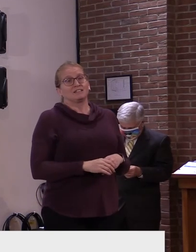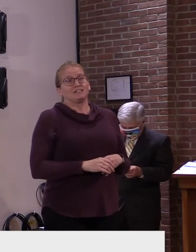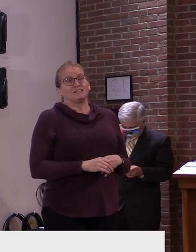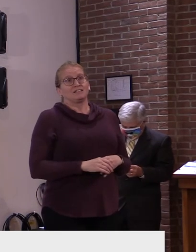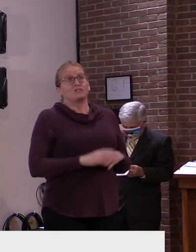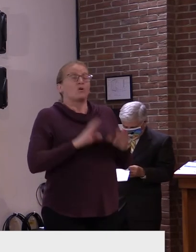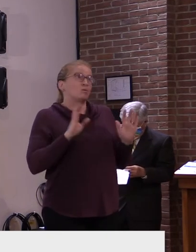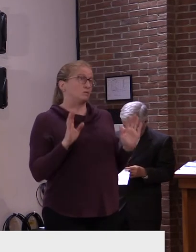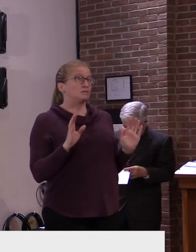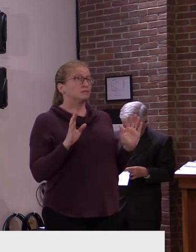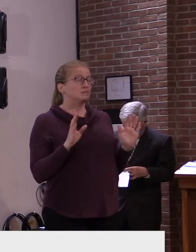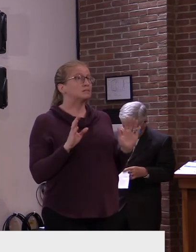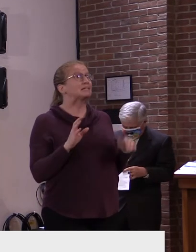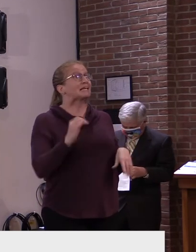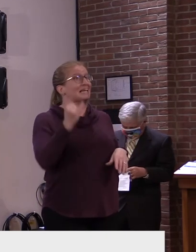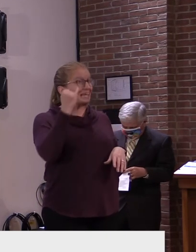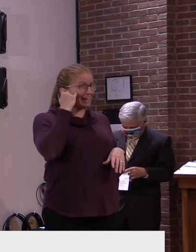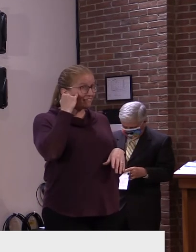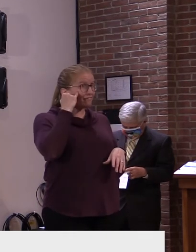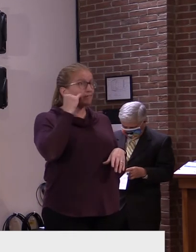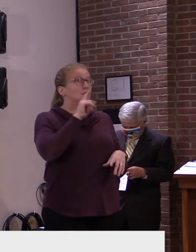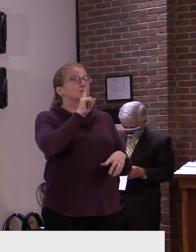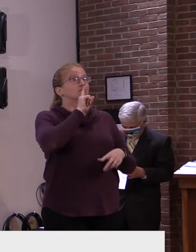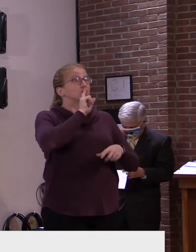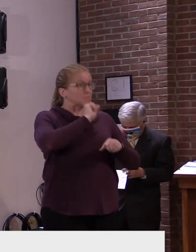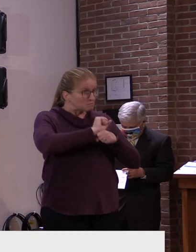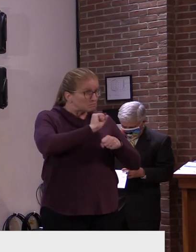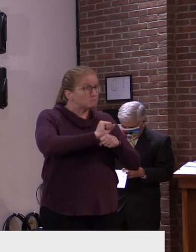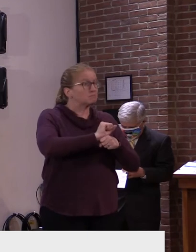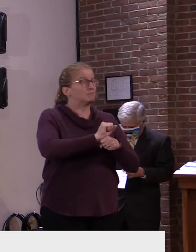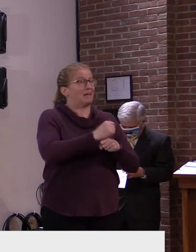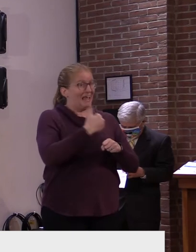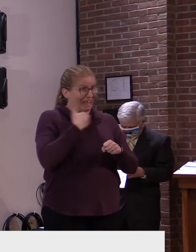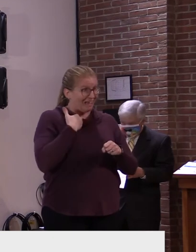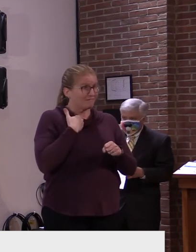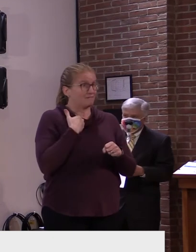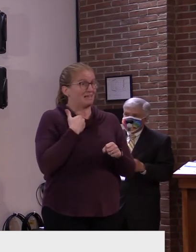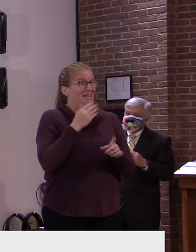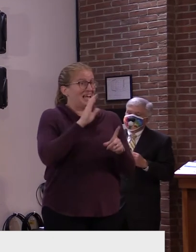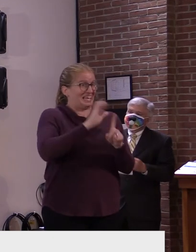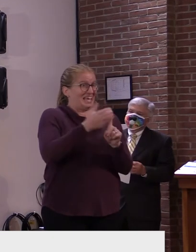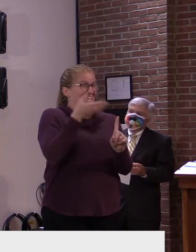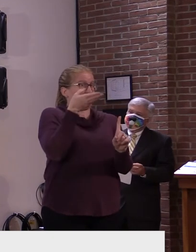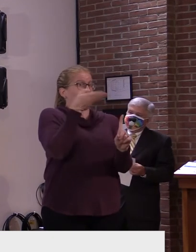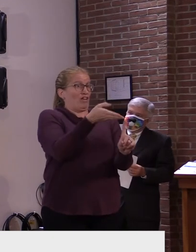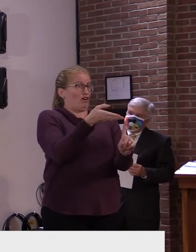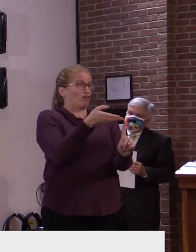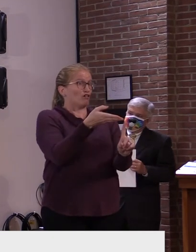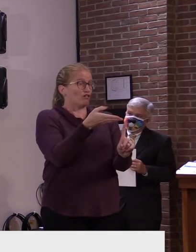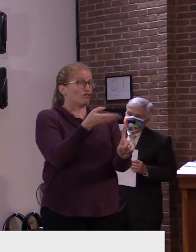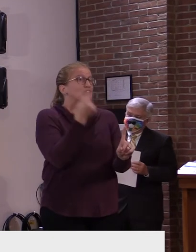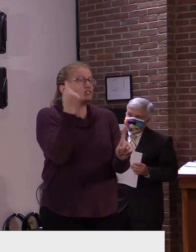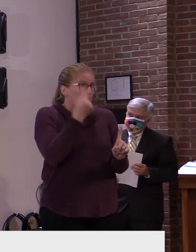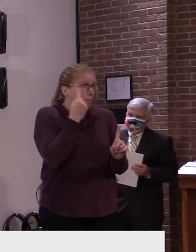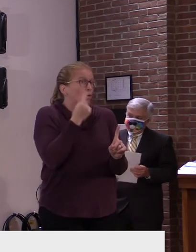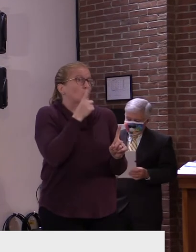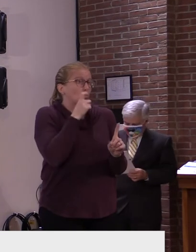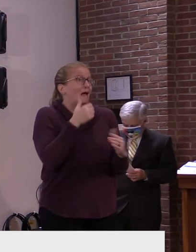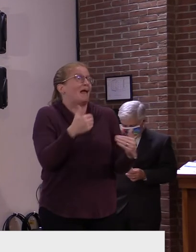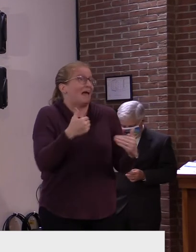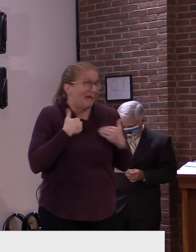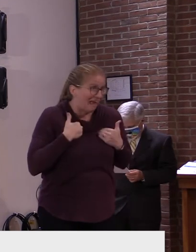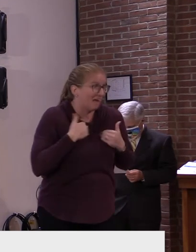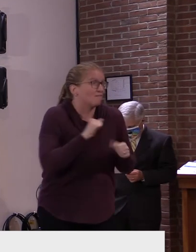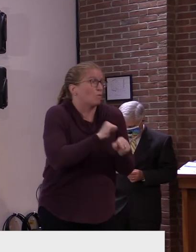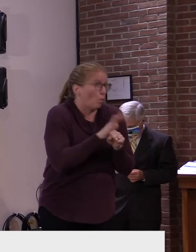number one if there's a true case in a business that means they had a positive laboratory test and the health